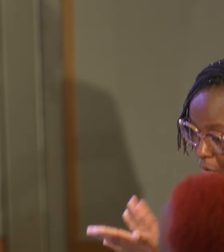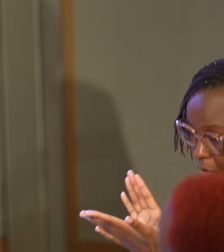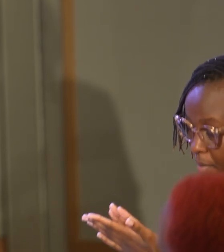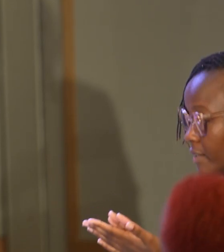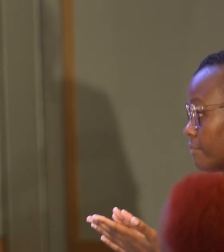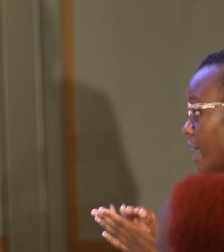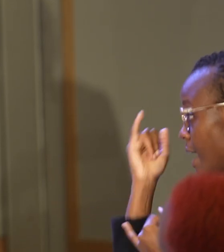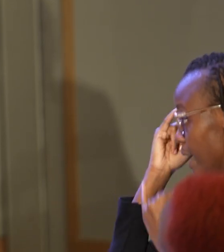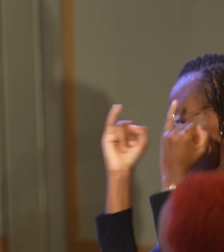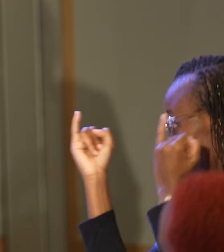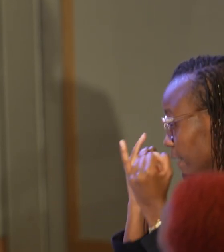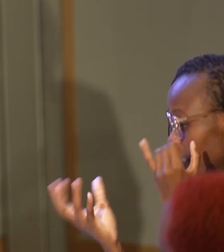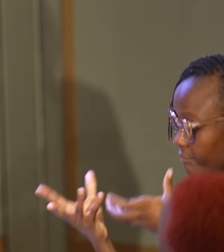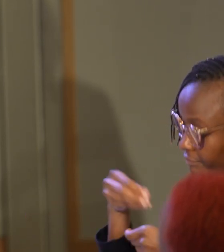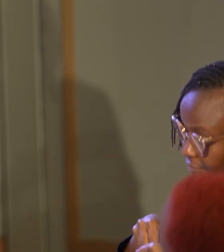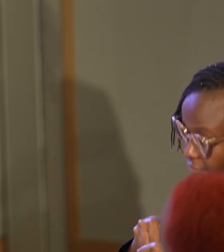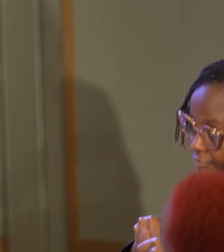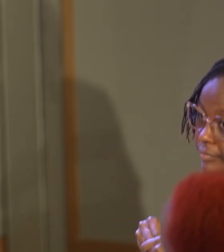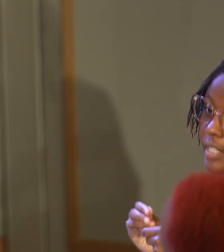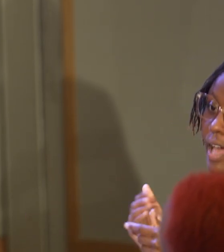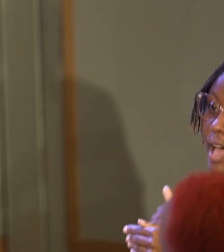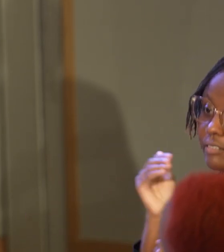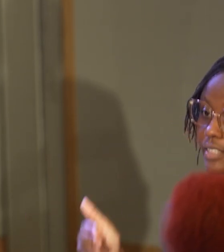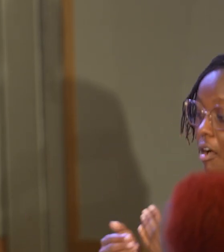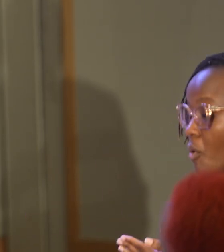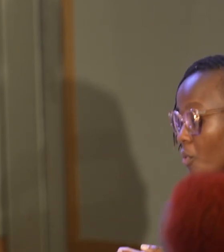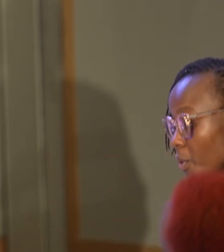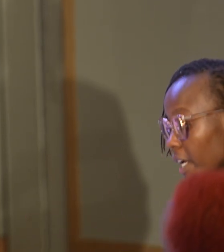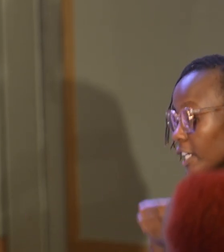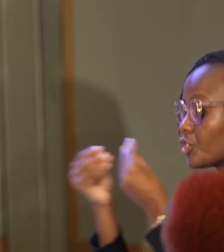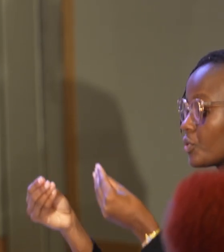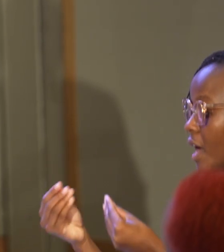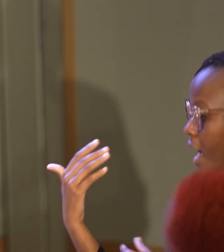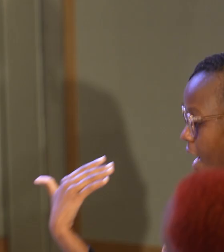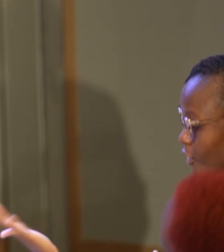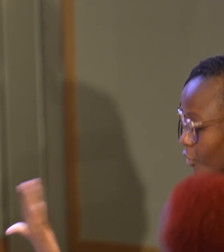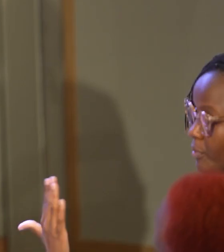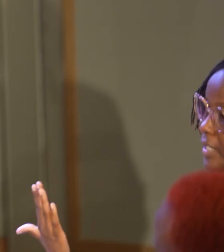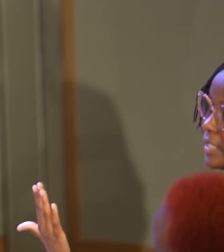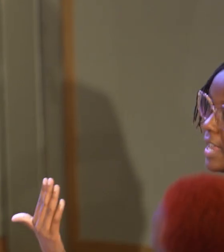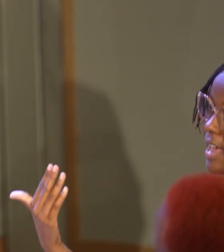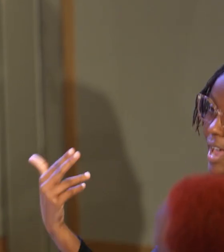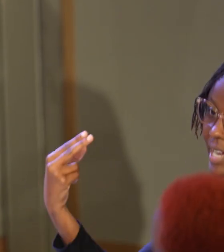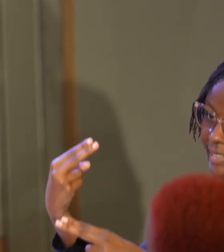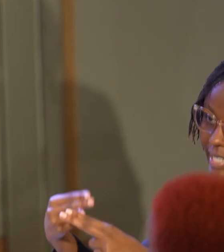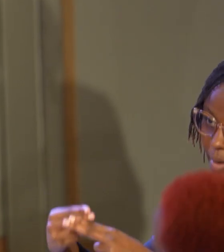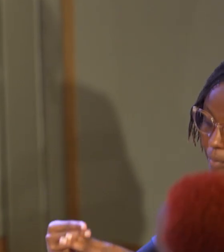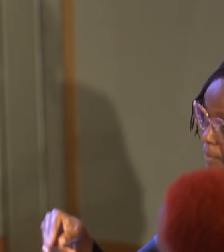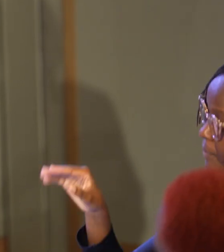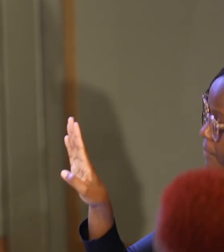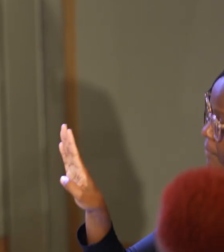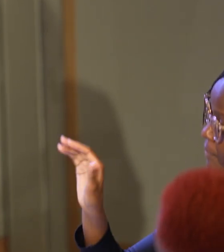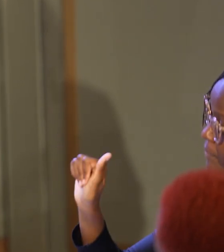others, and we issue a document we call a